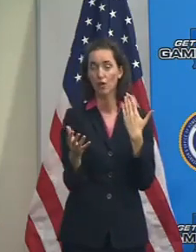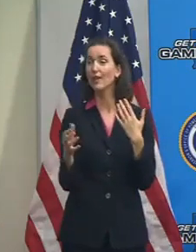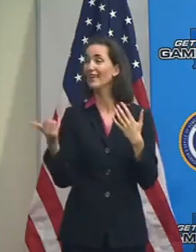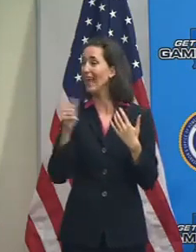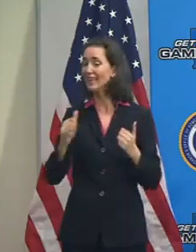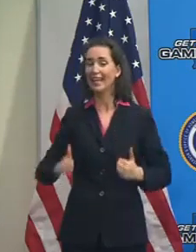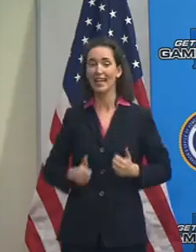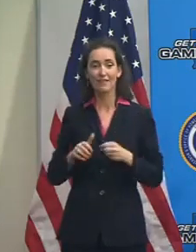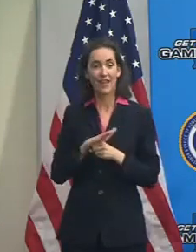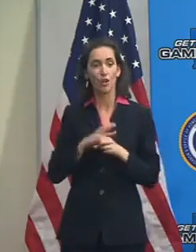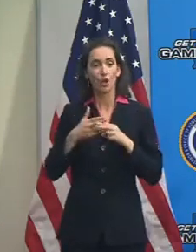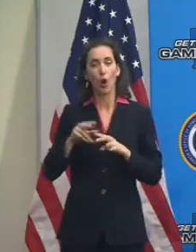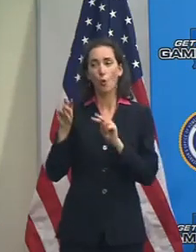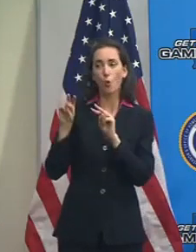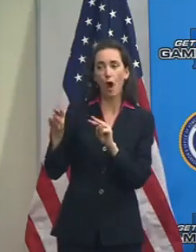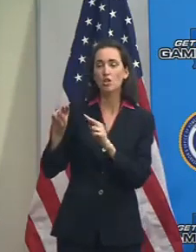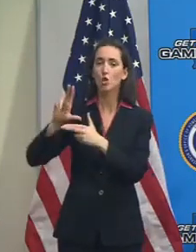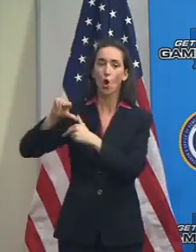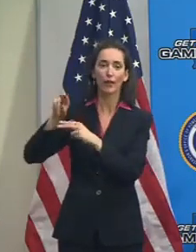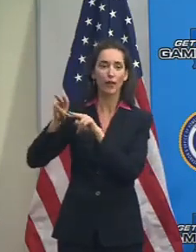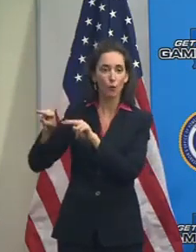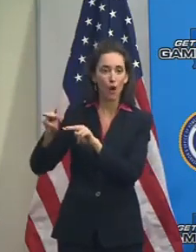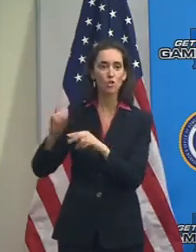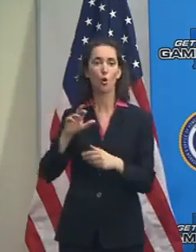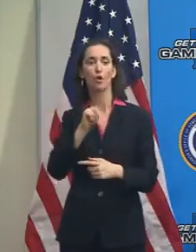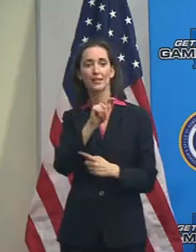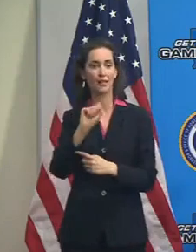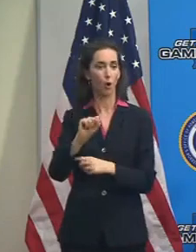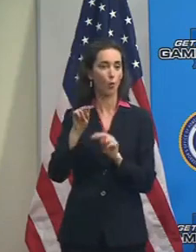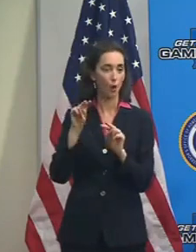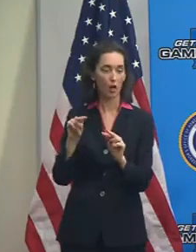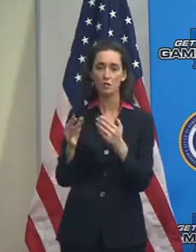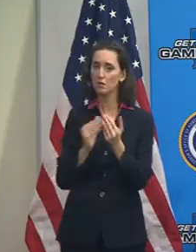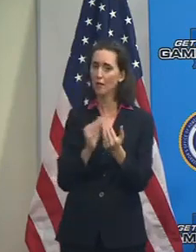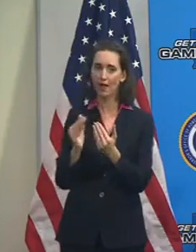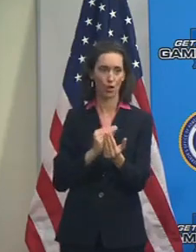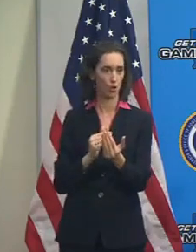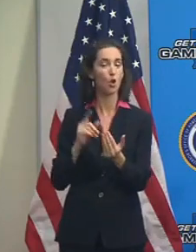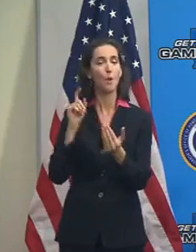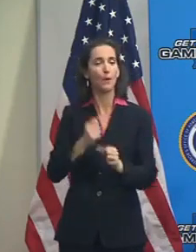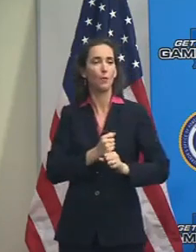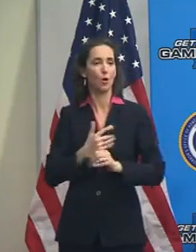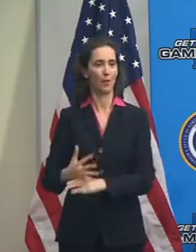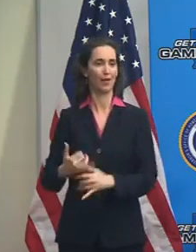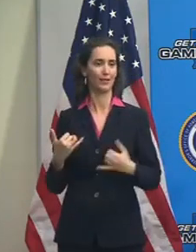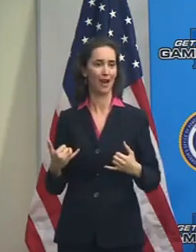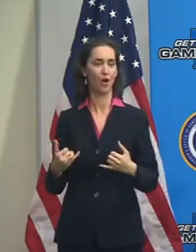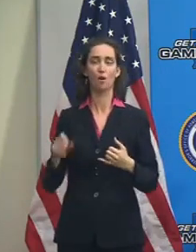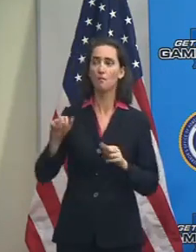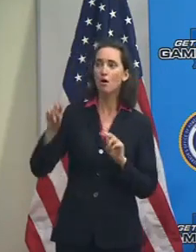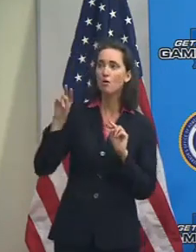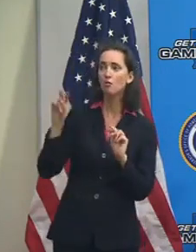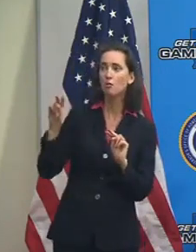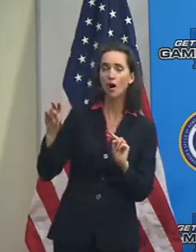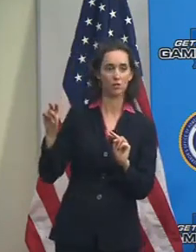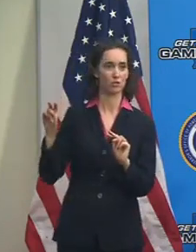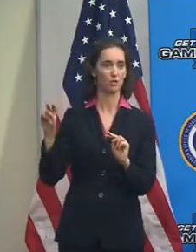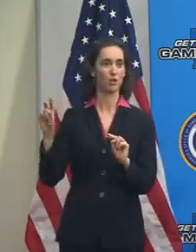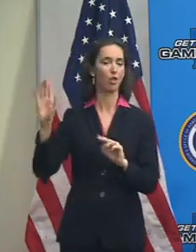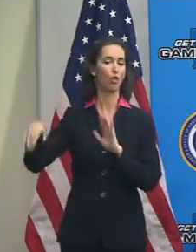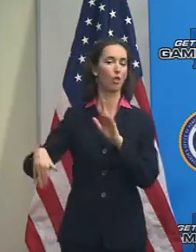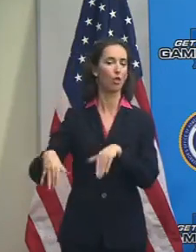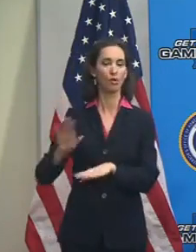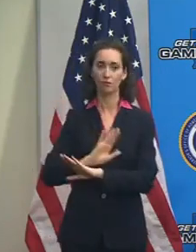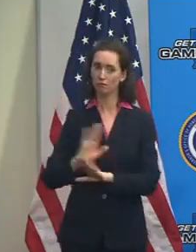watch, again, whether it be the hurricane or the tropical storm watch, that you need to be prepared and you need to stay aware. And you can't